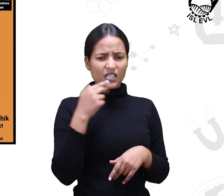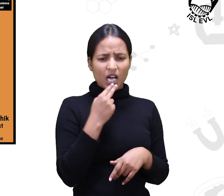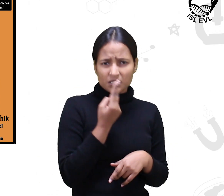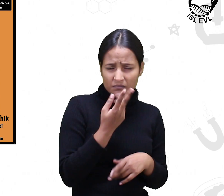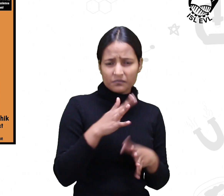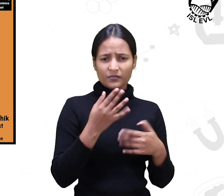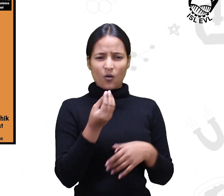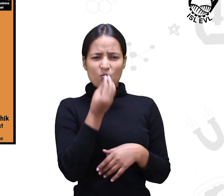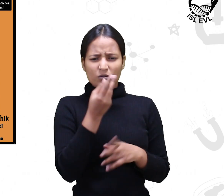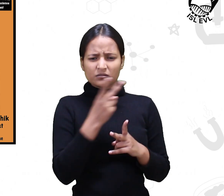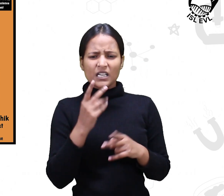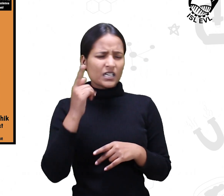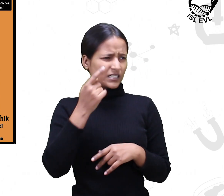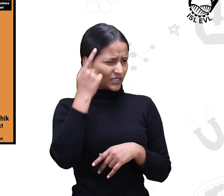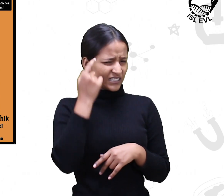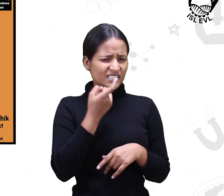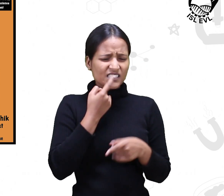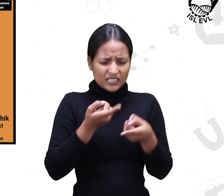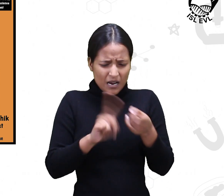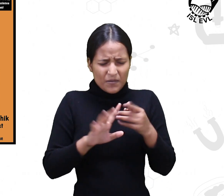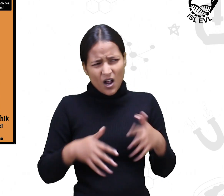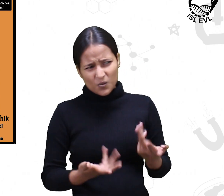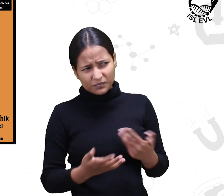cause cavities?